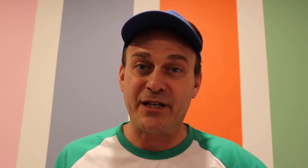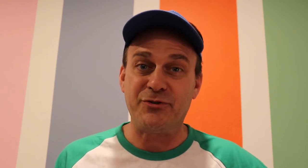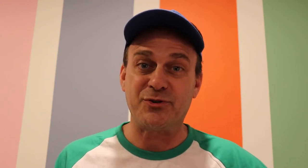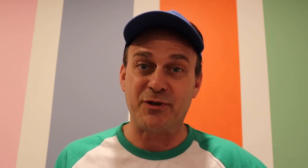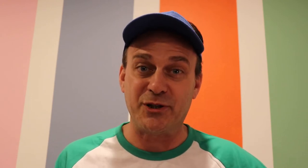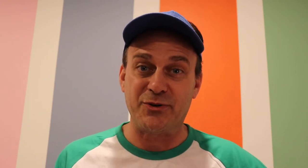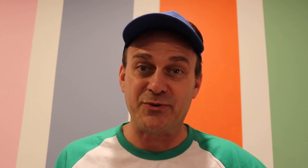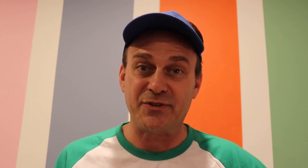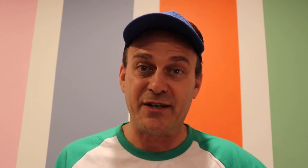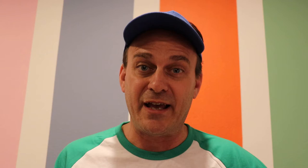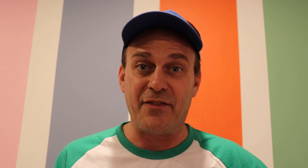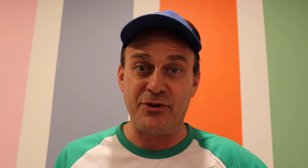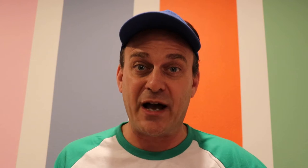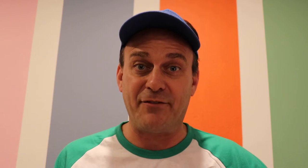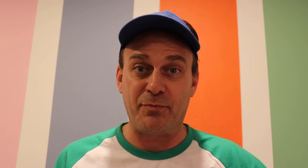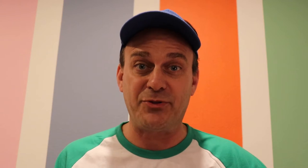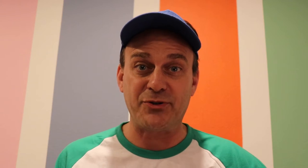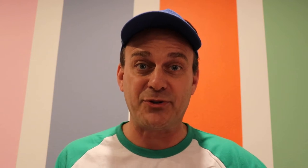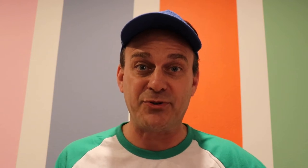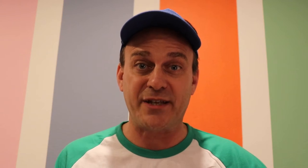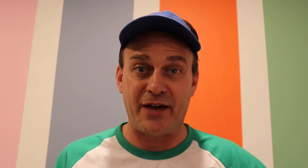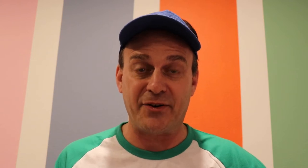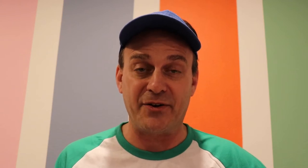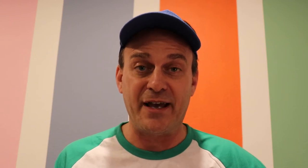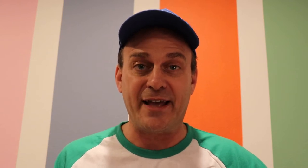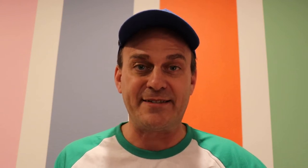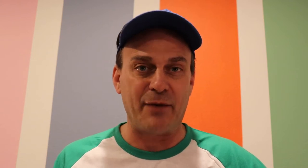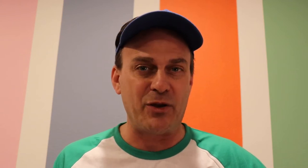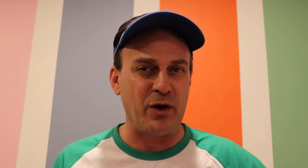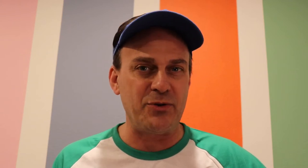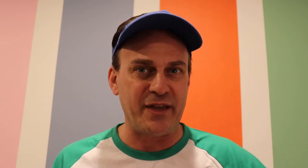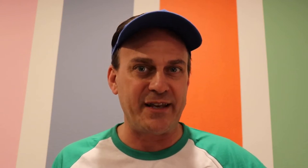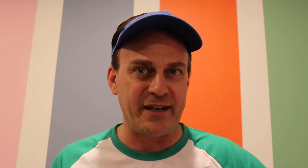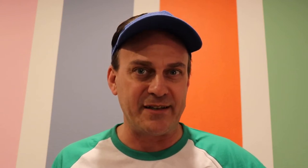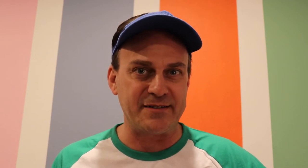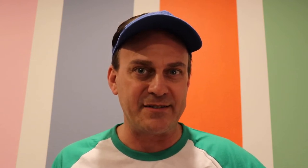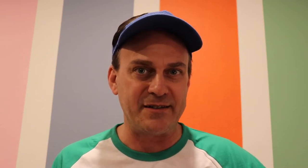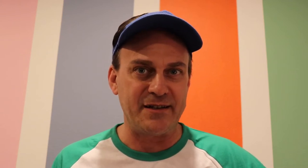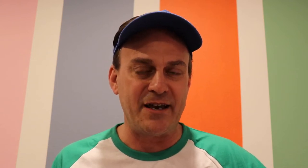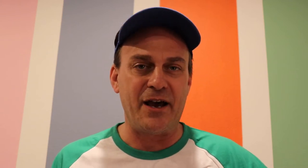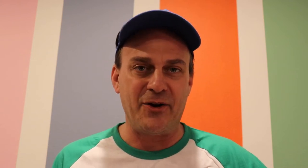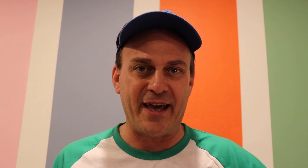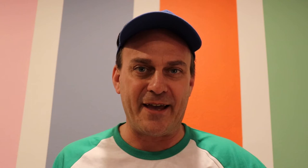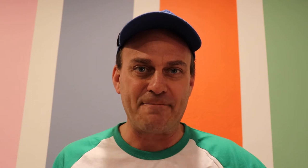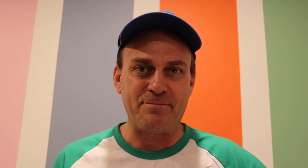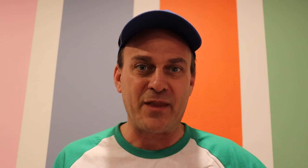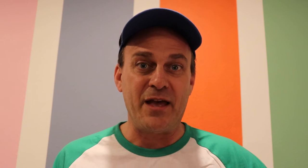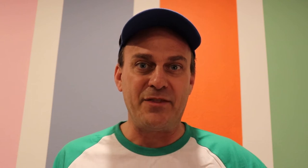give you some clues, and then you'll have to put those clues together and tell me what you think it is. Okay,